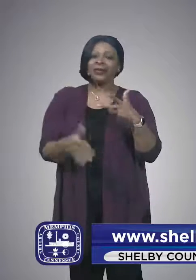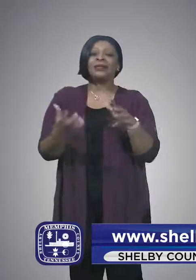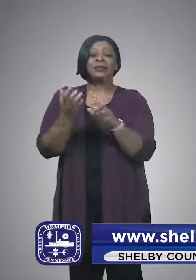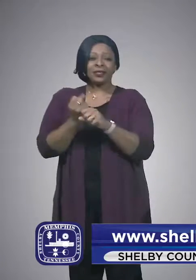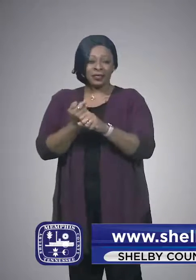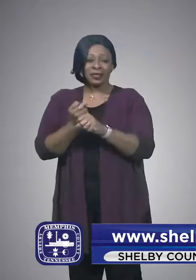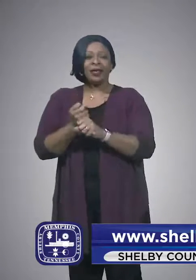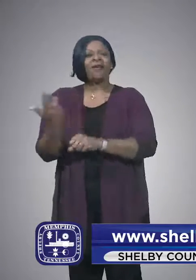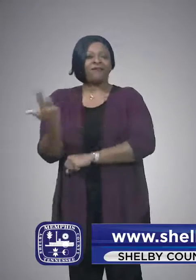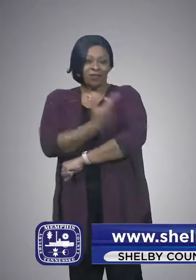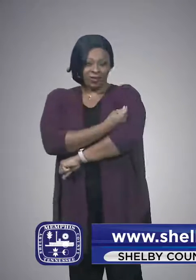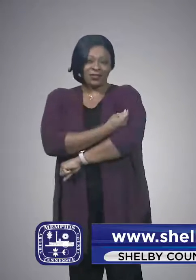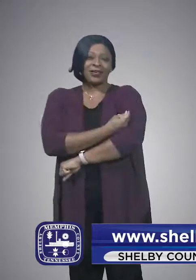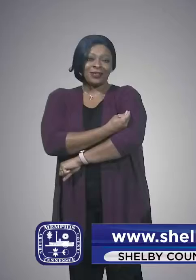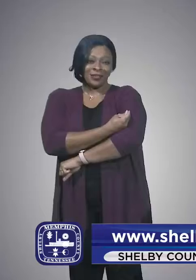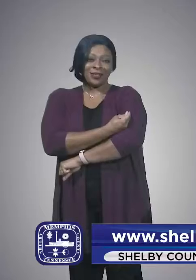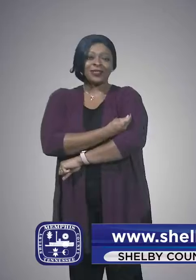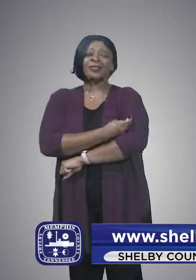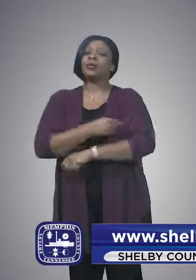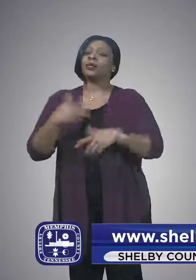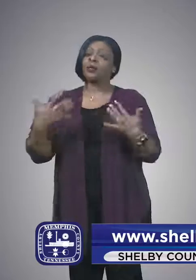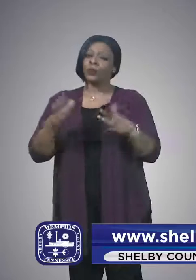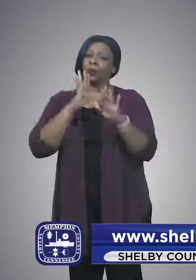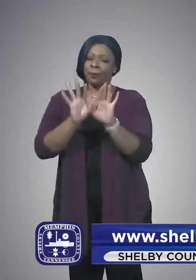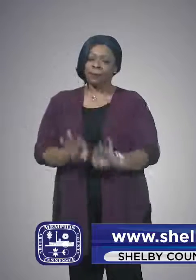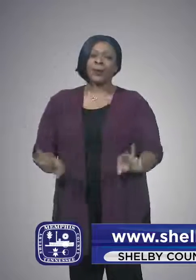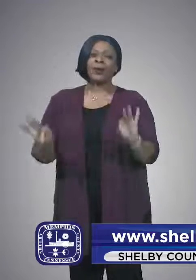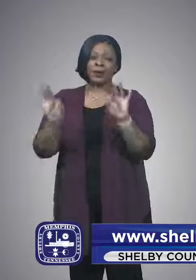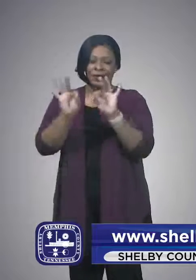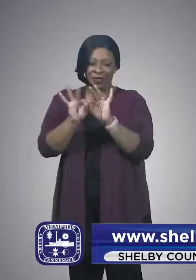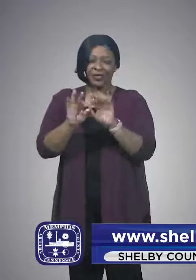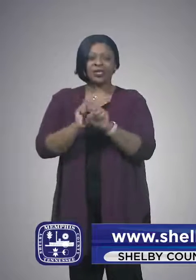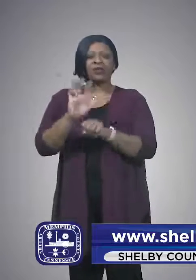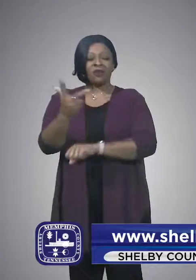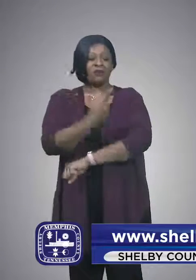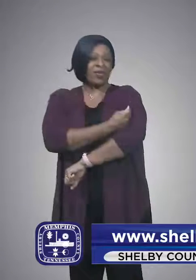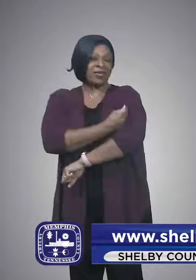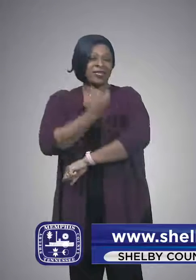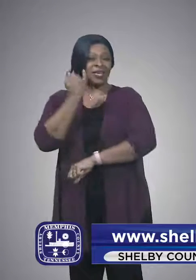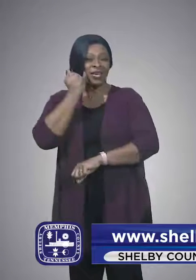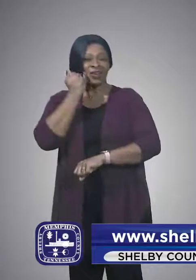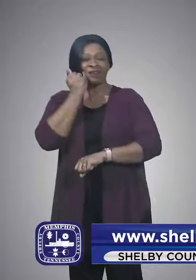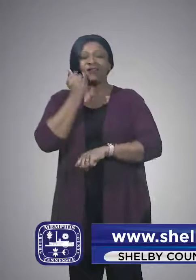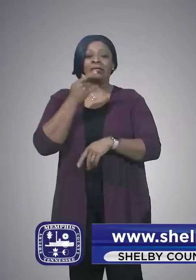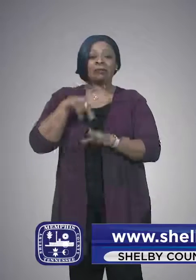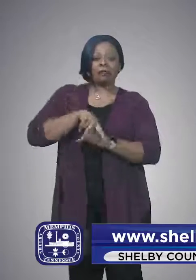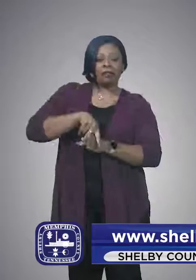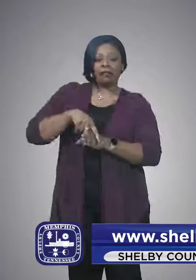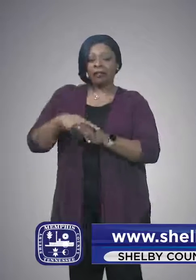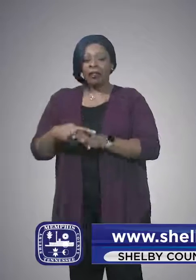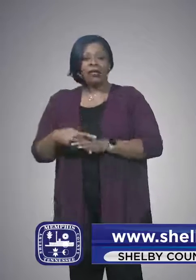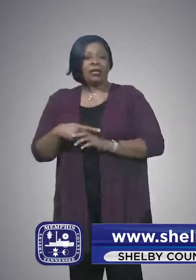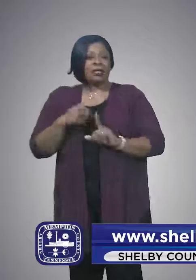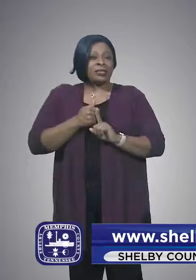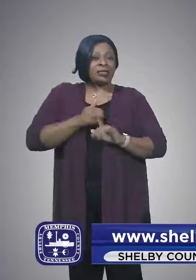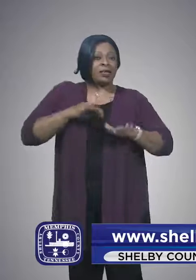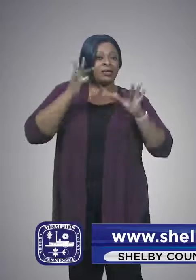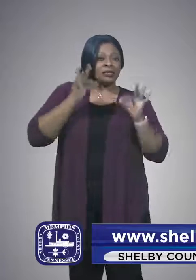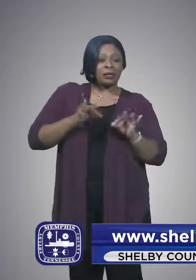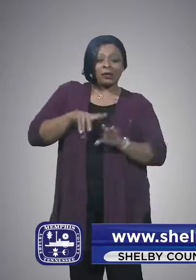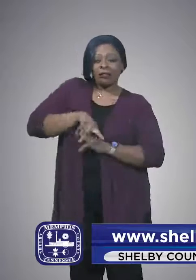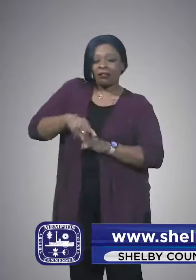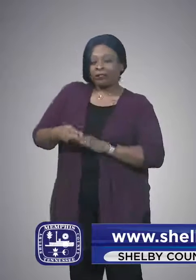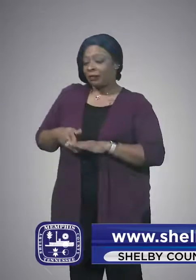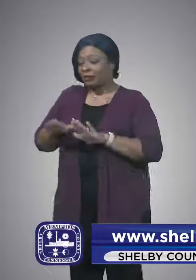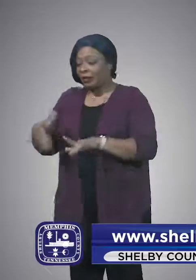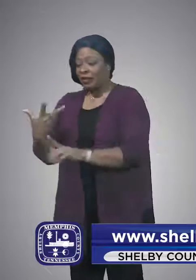Get vaccinated. It's so important to get vaccinated. If you've been sitting on the fence for yourself, for your children,